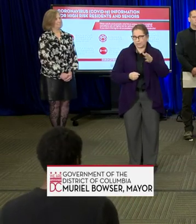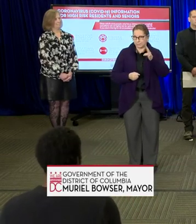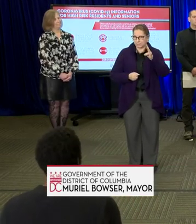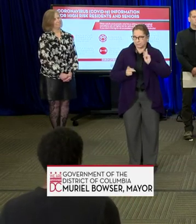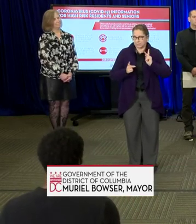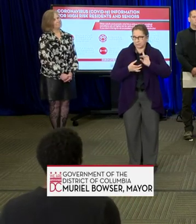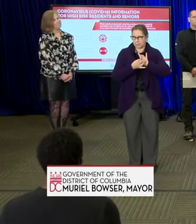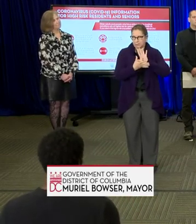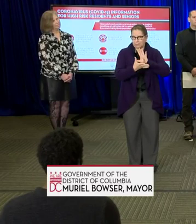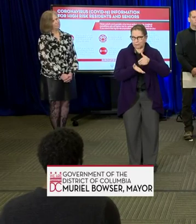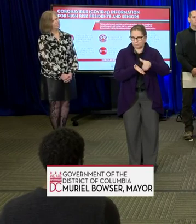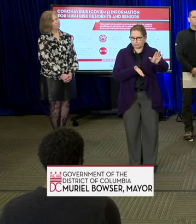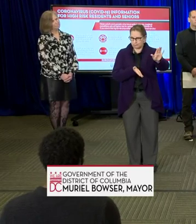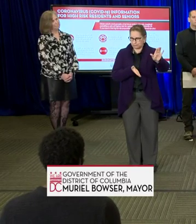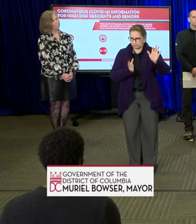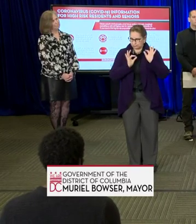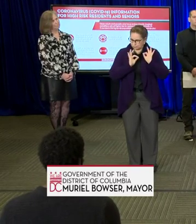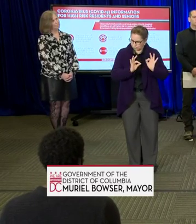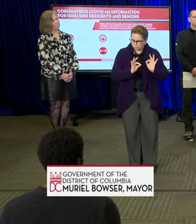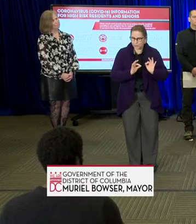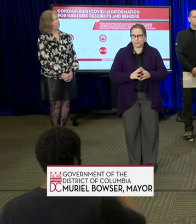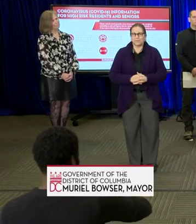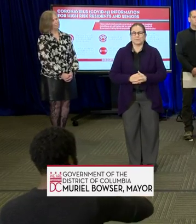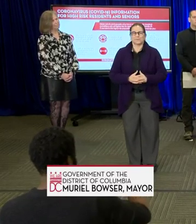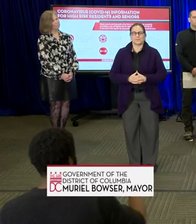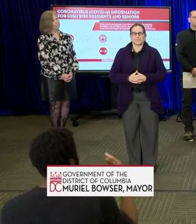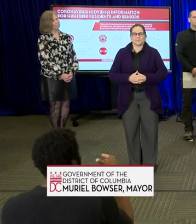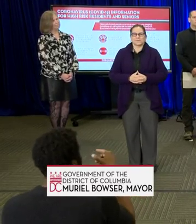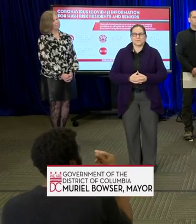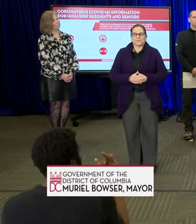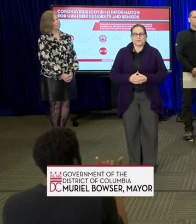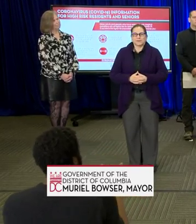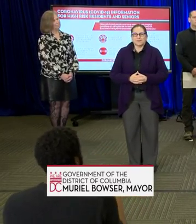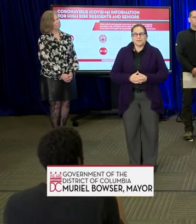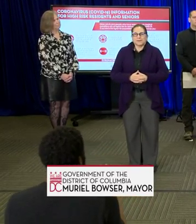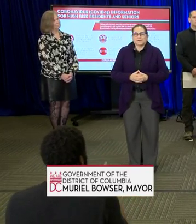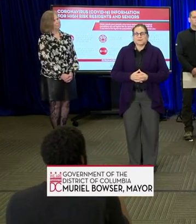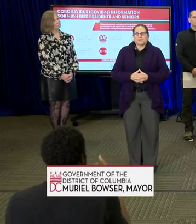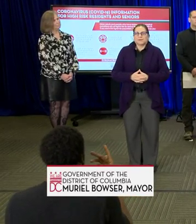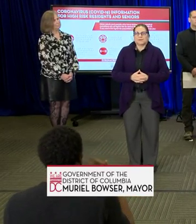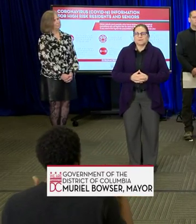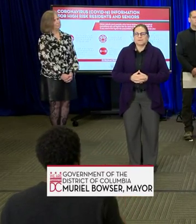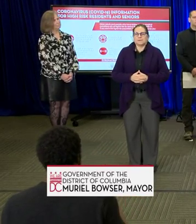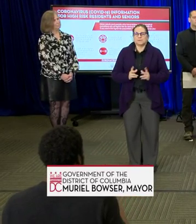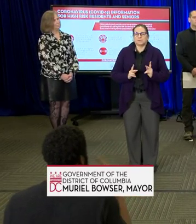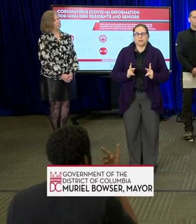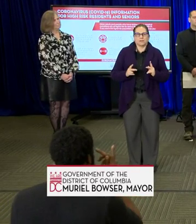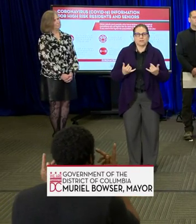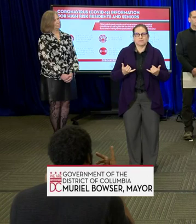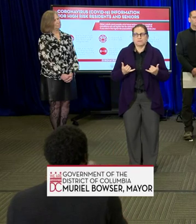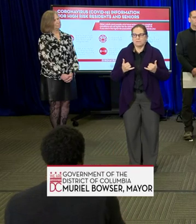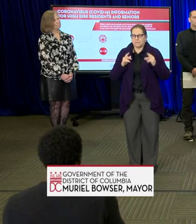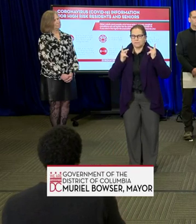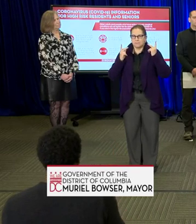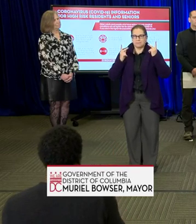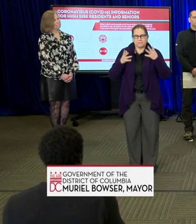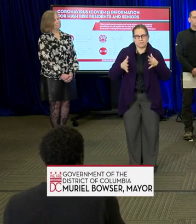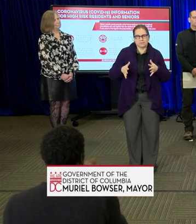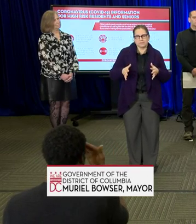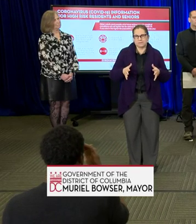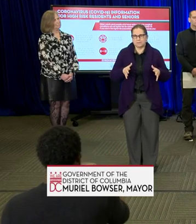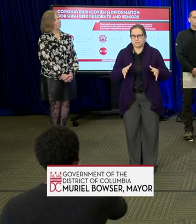of Columbia. These are uncertain times, and our thoughts and prayers are with the families who